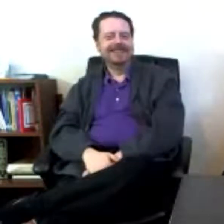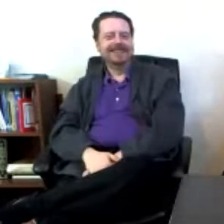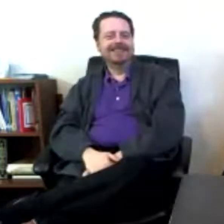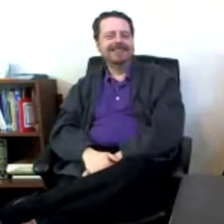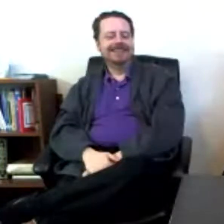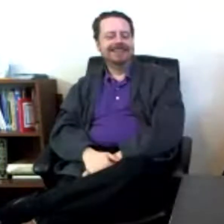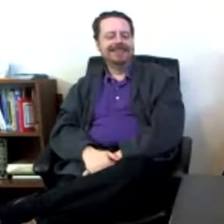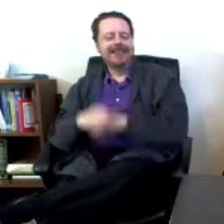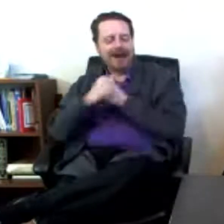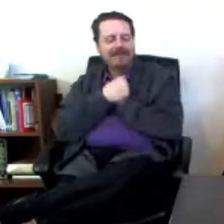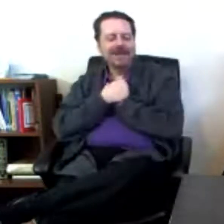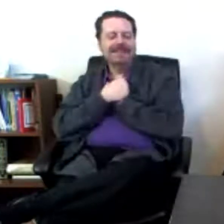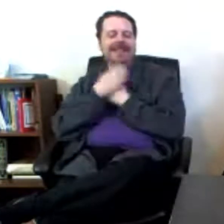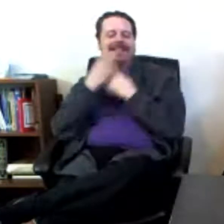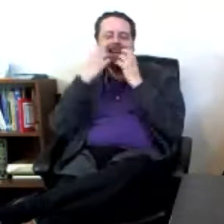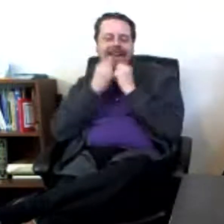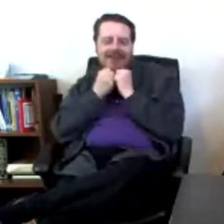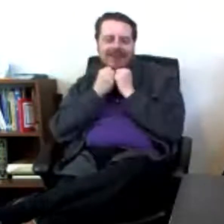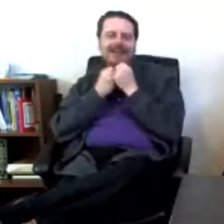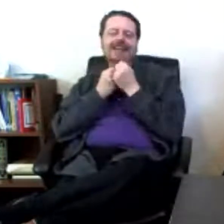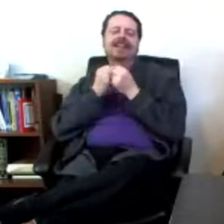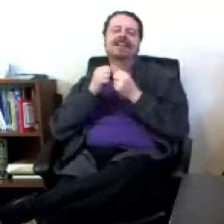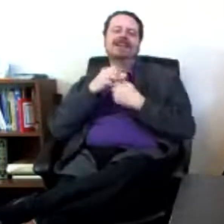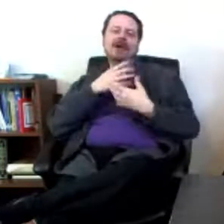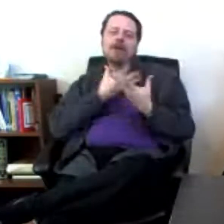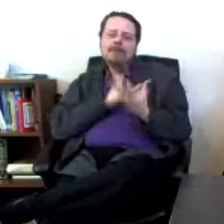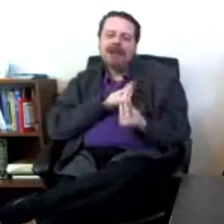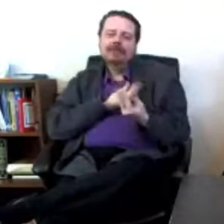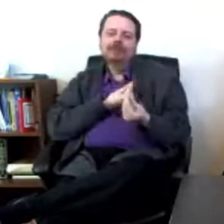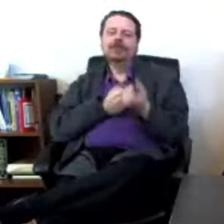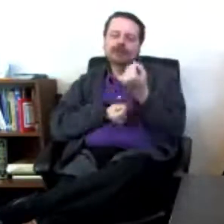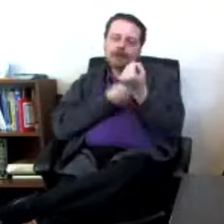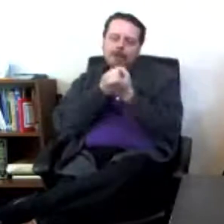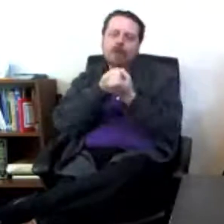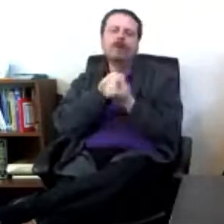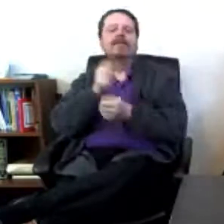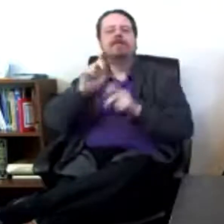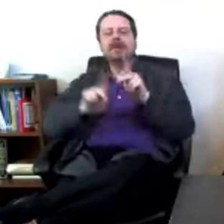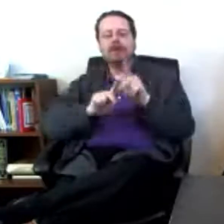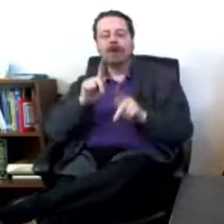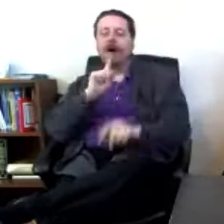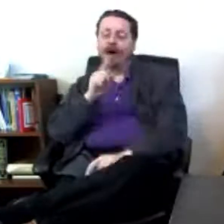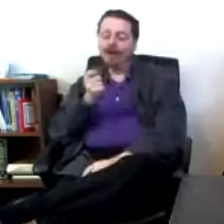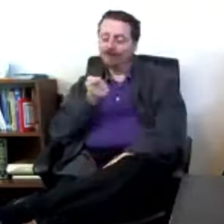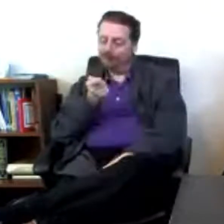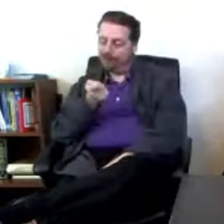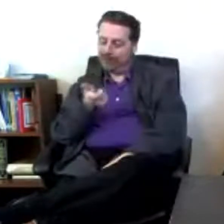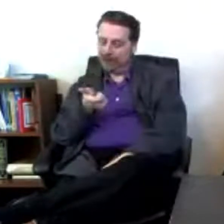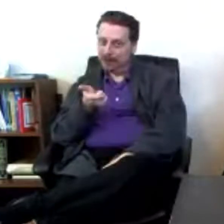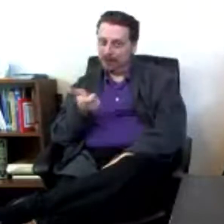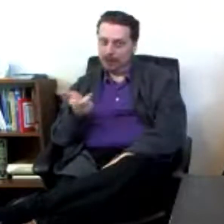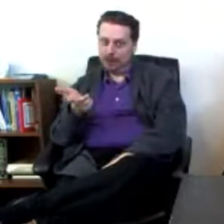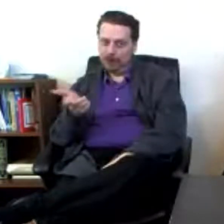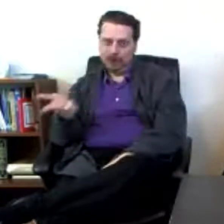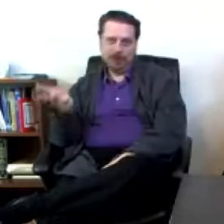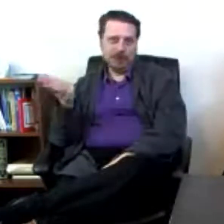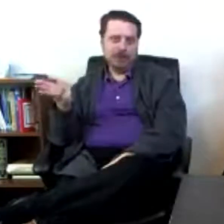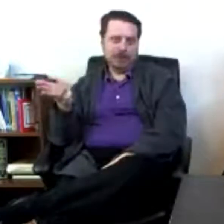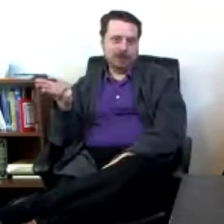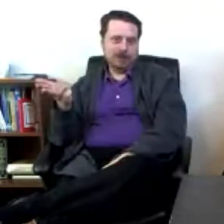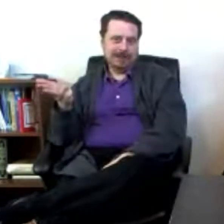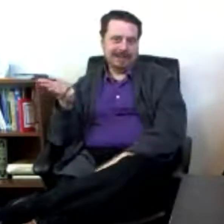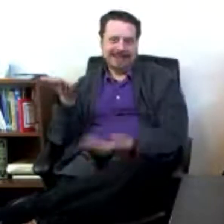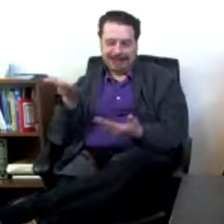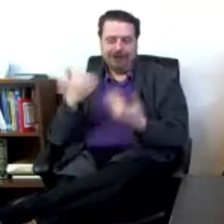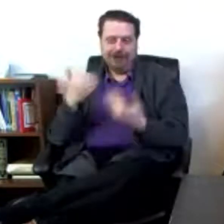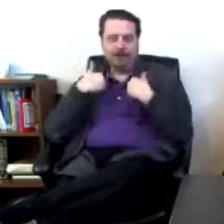Those loving, caring, compassionate, supportive people are very few in the human race compared